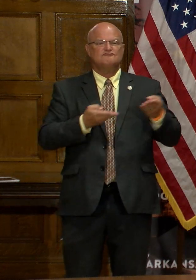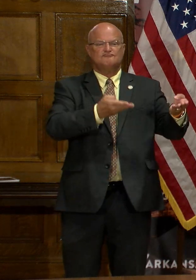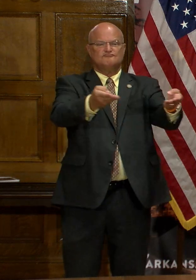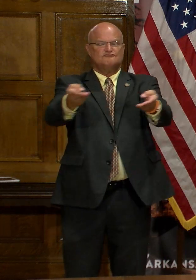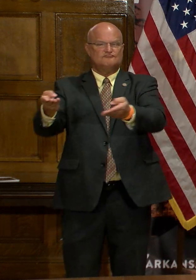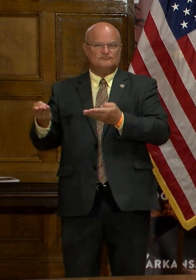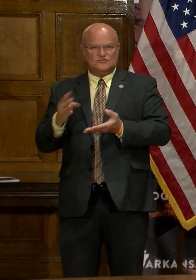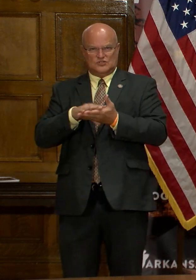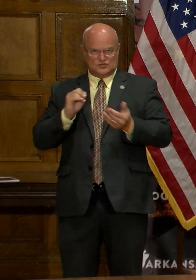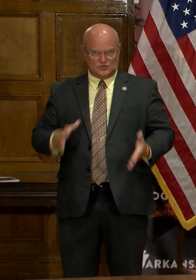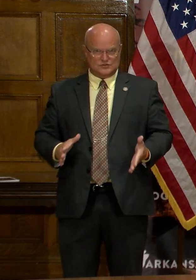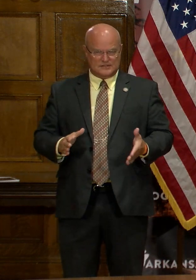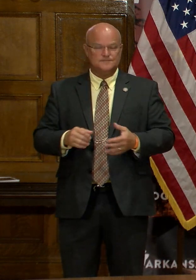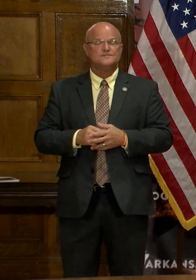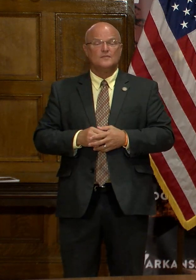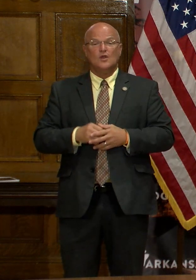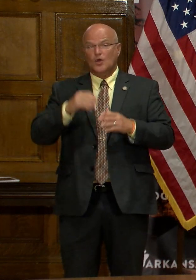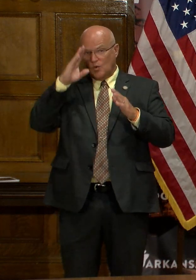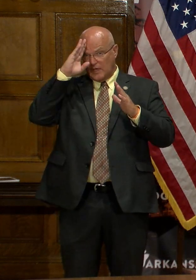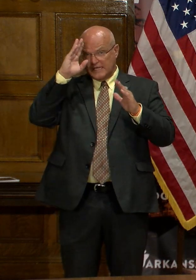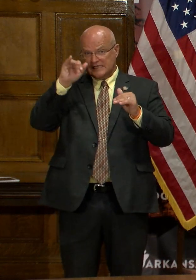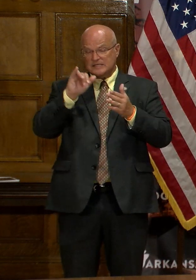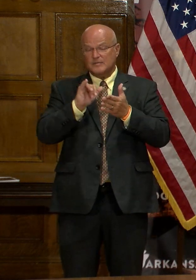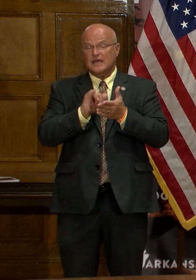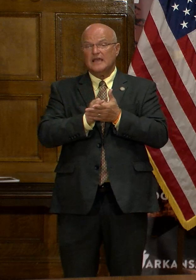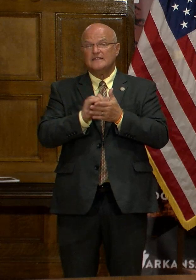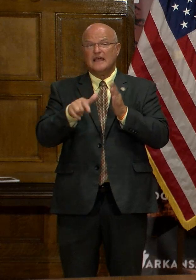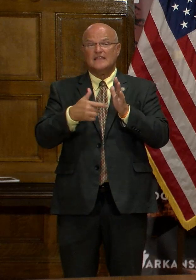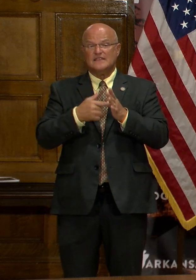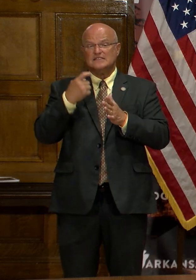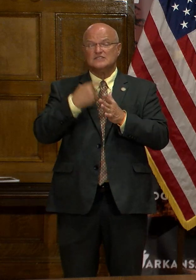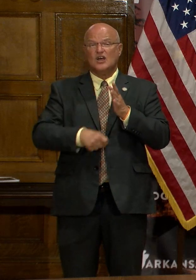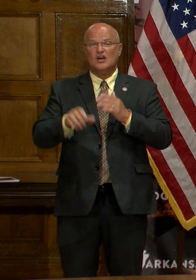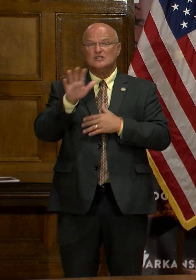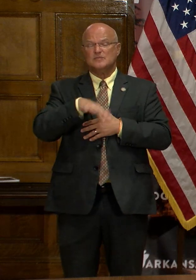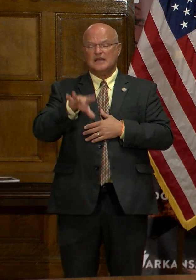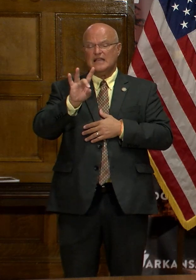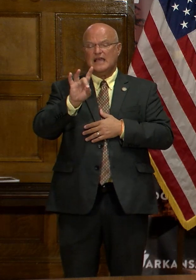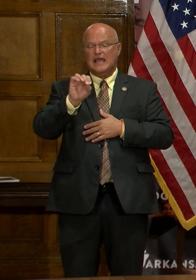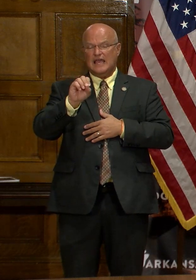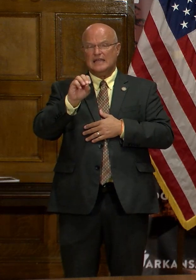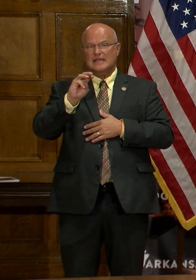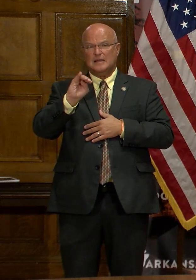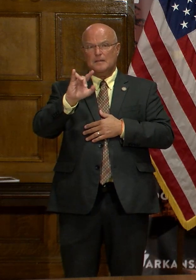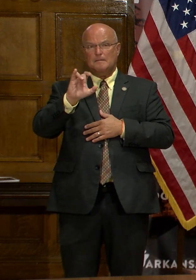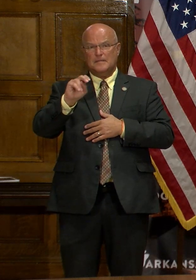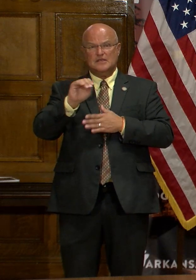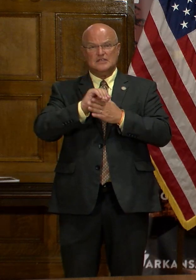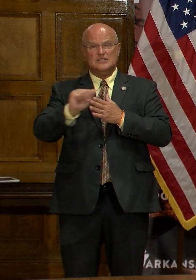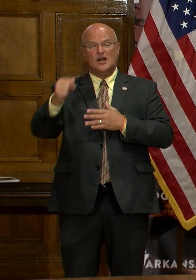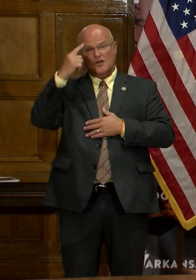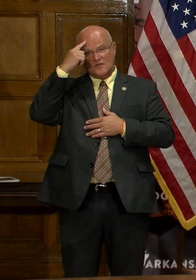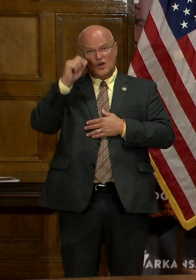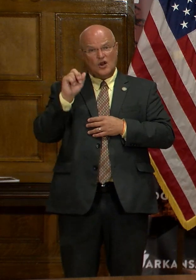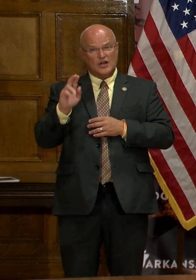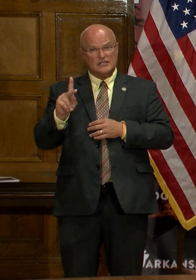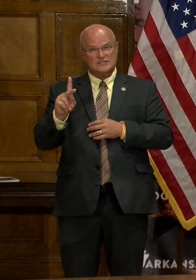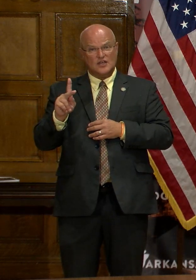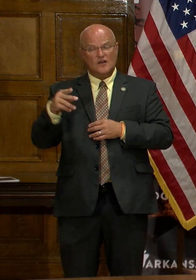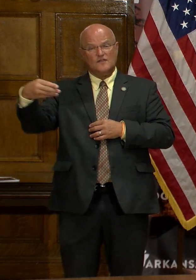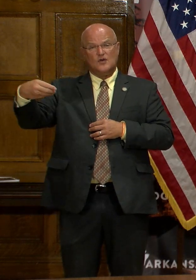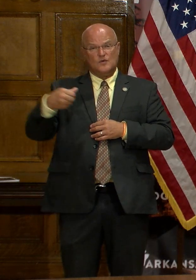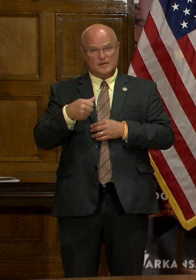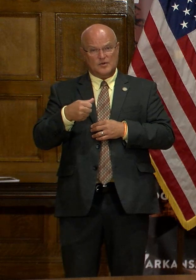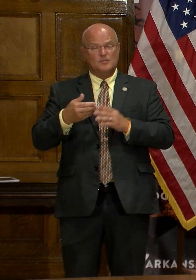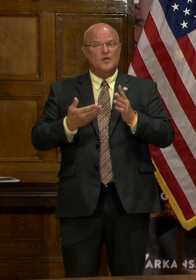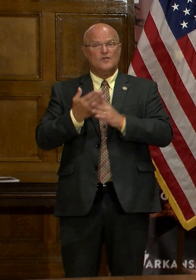their students. We anticipate this cost to be about $80 million for Arkansas for the